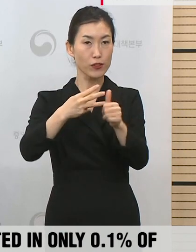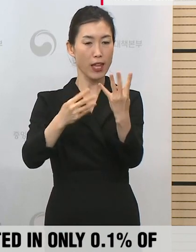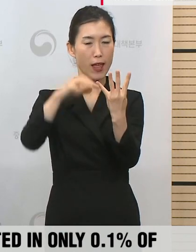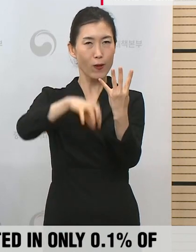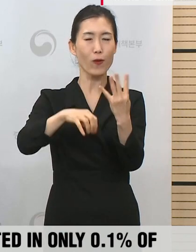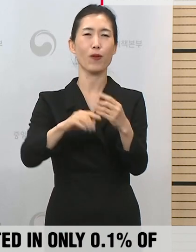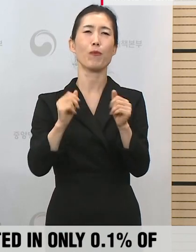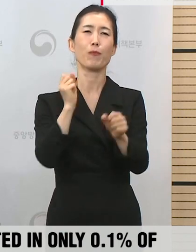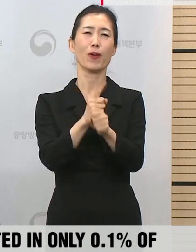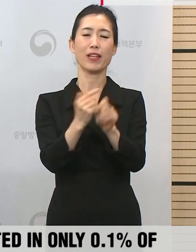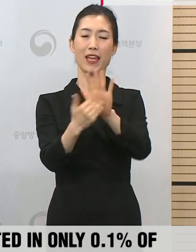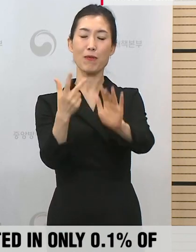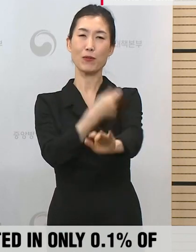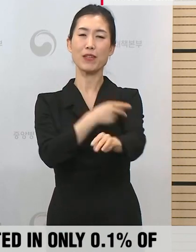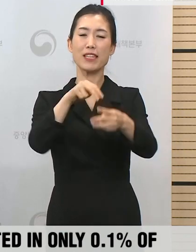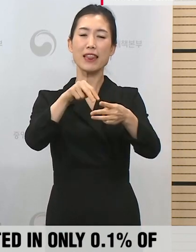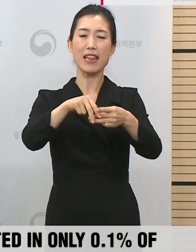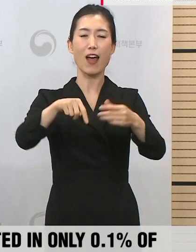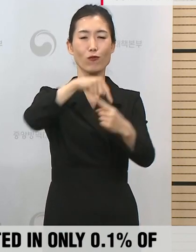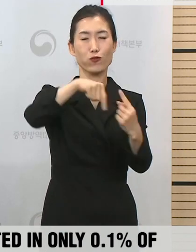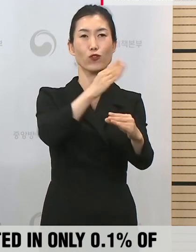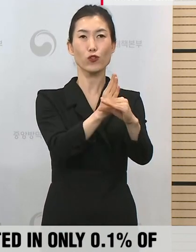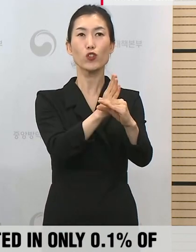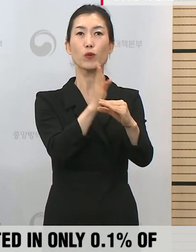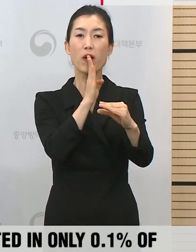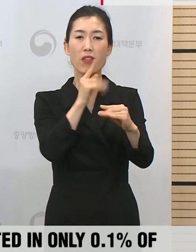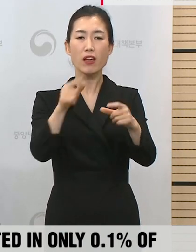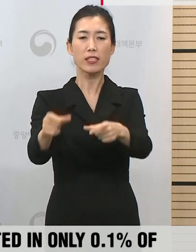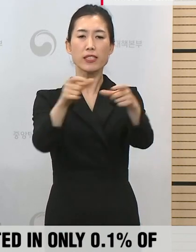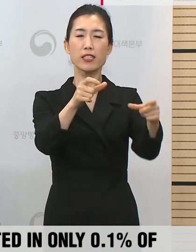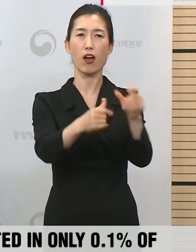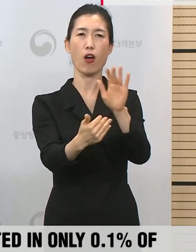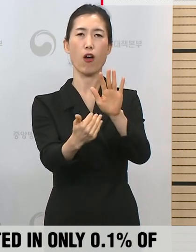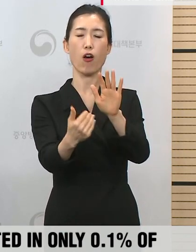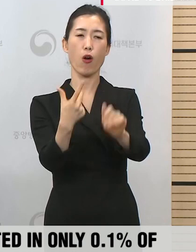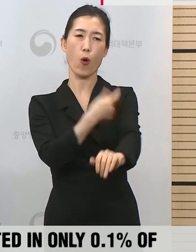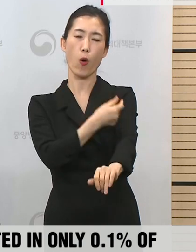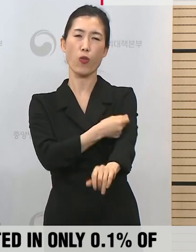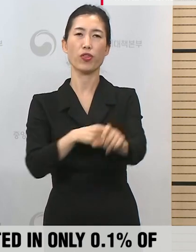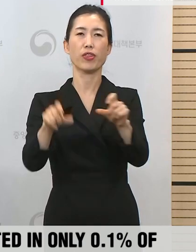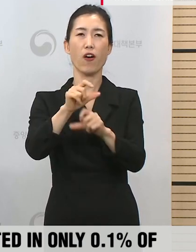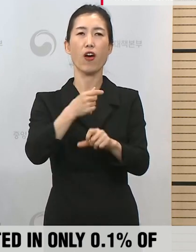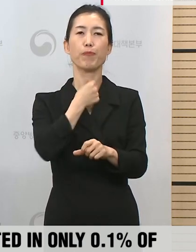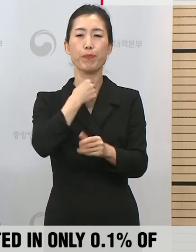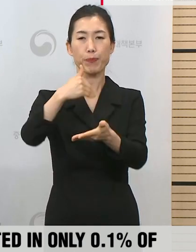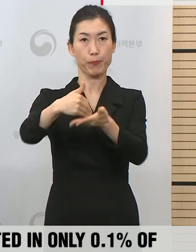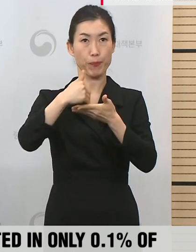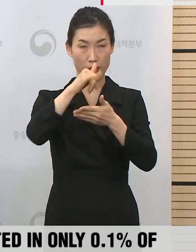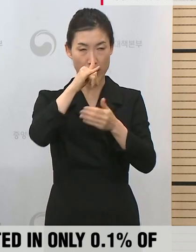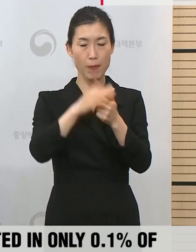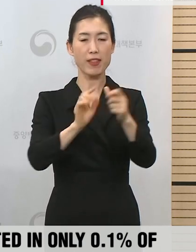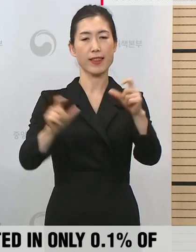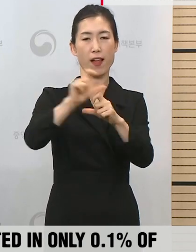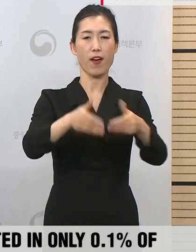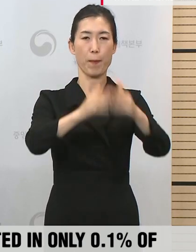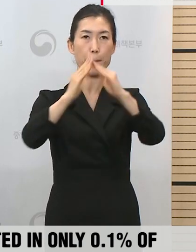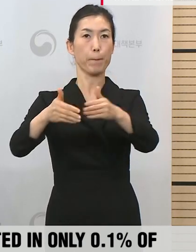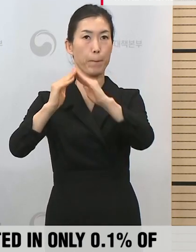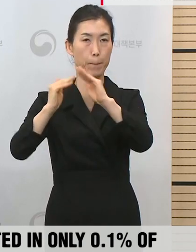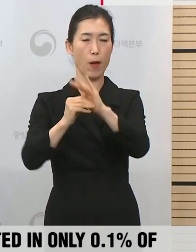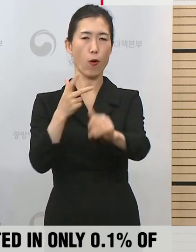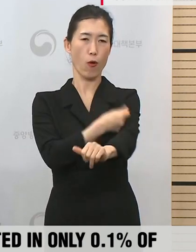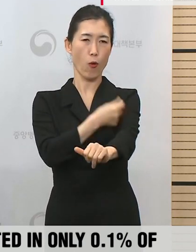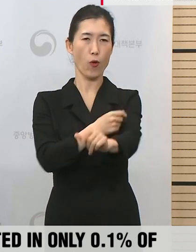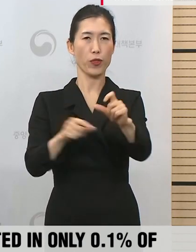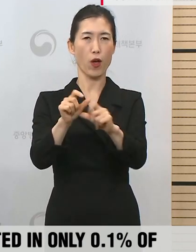two more facility centers opening, and in Muan and Jeonju as well. We also have newly established the vaccination centers in